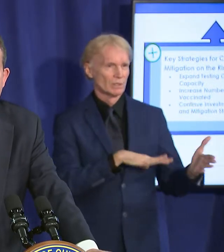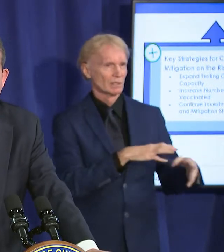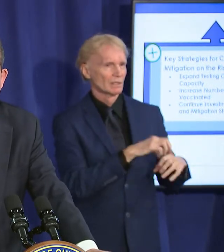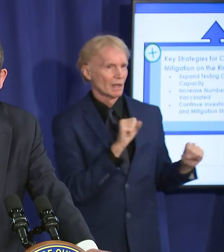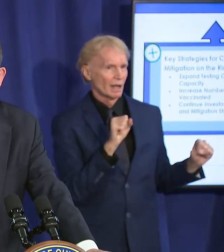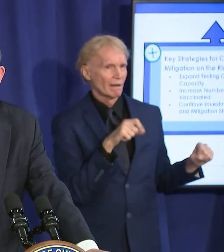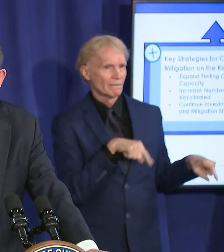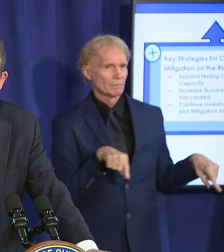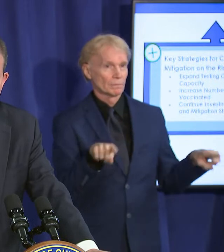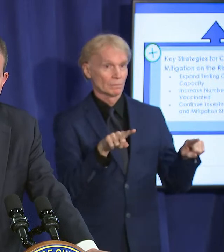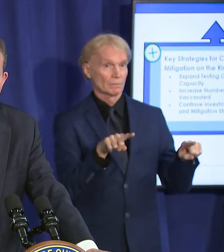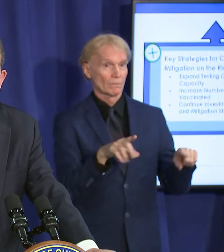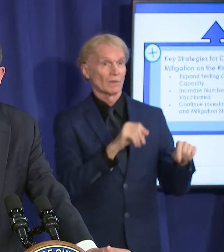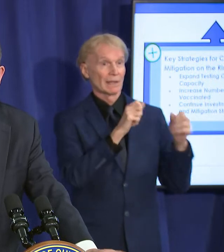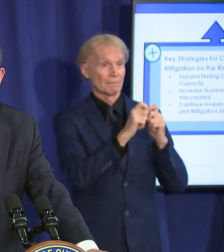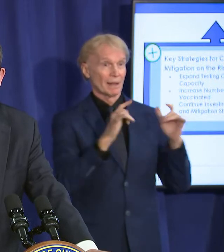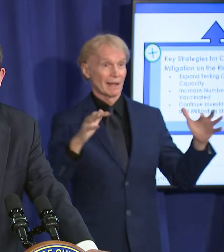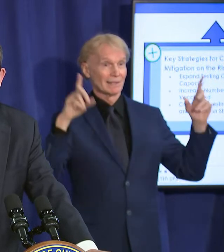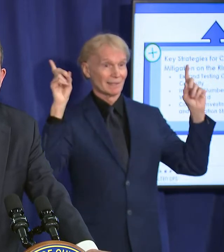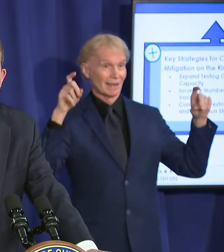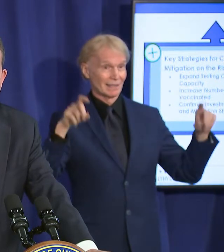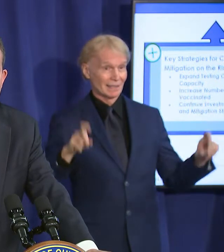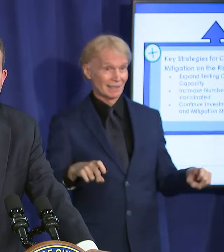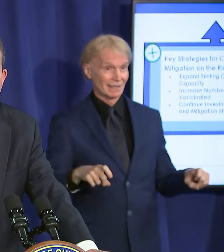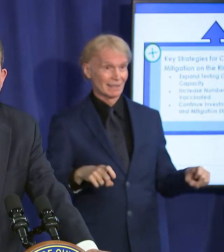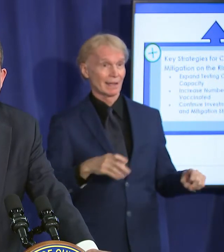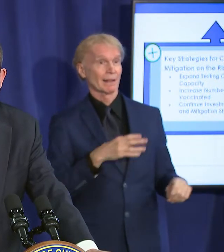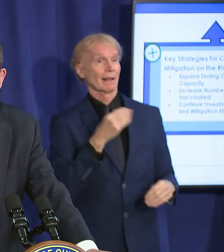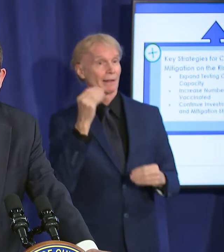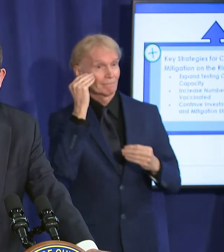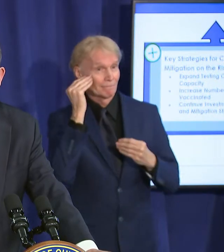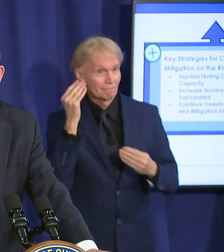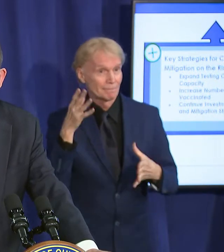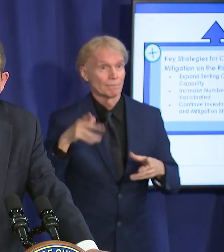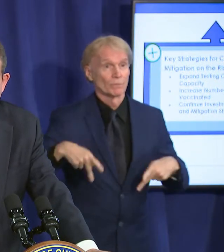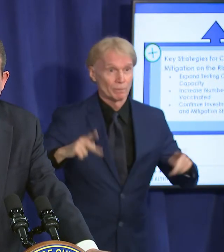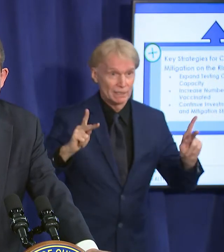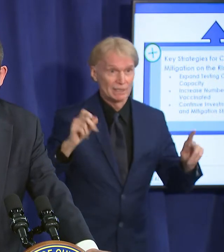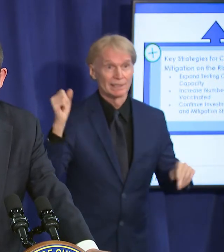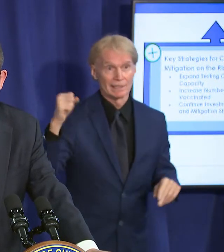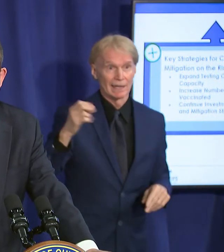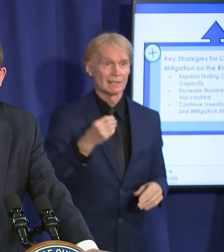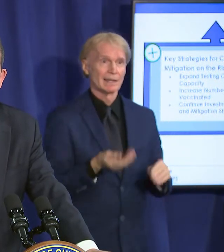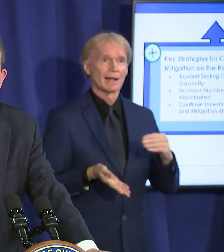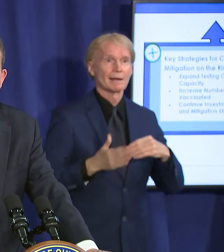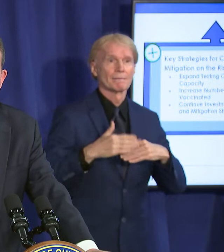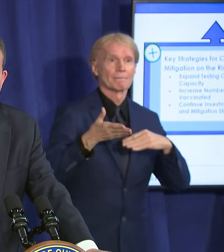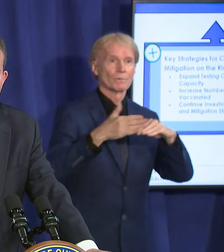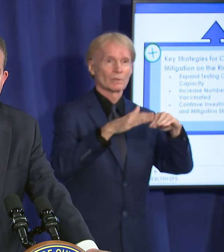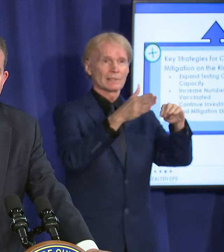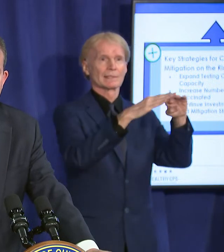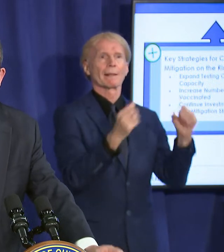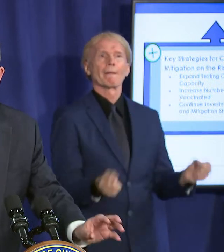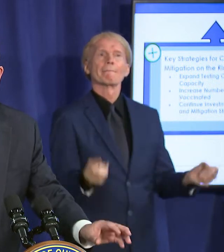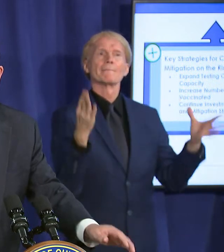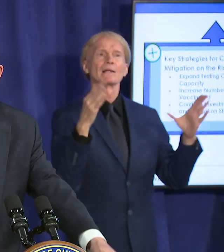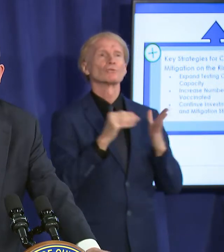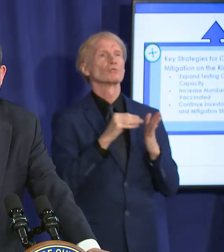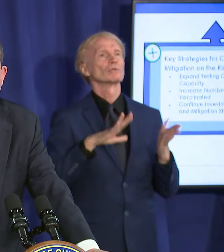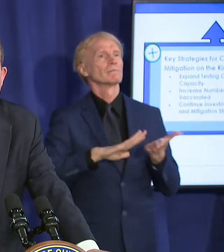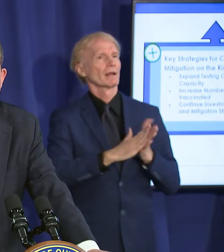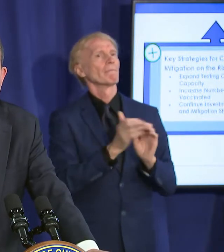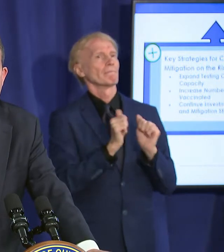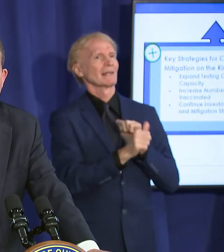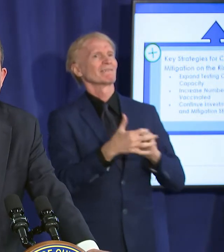testing consent as well as capacity, and I'll give you an update on what that's looking like. Increasing of the number of students that are vaccinated, and that I'm